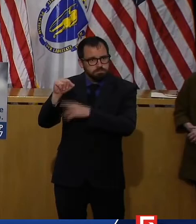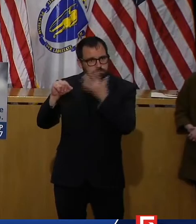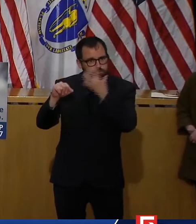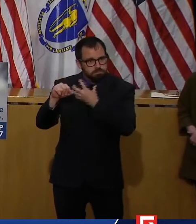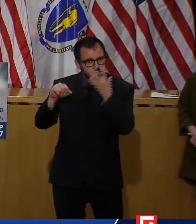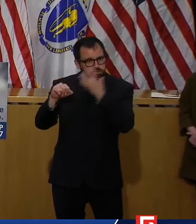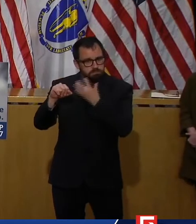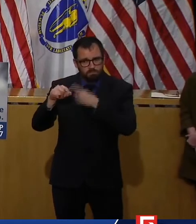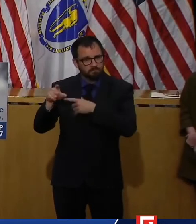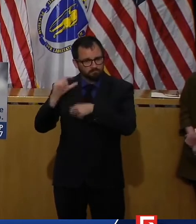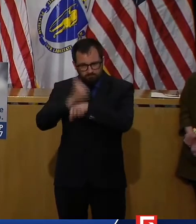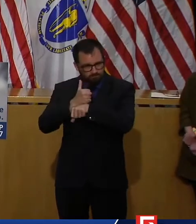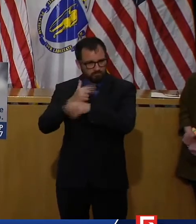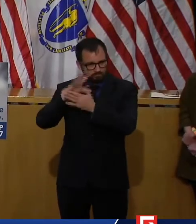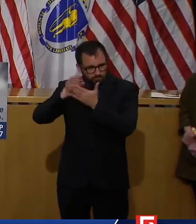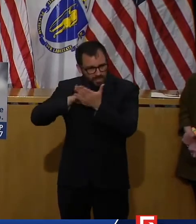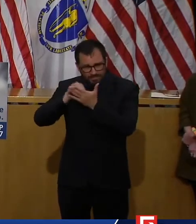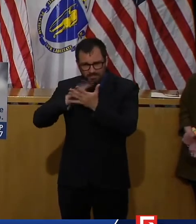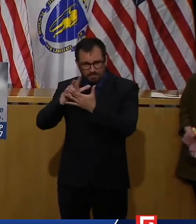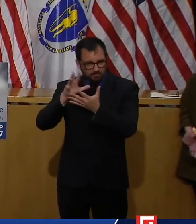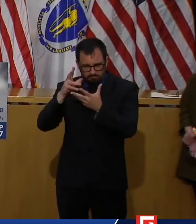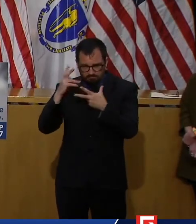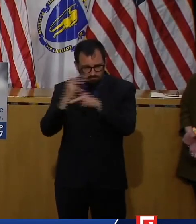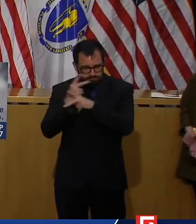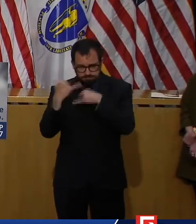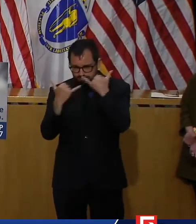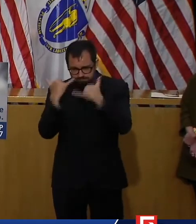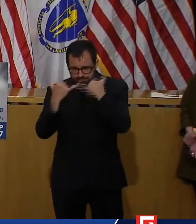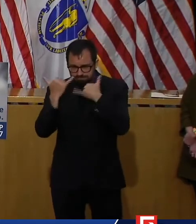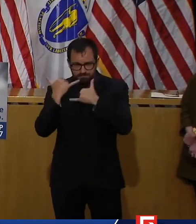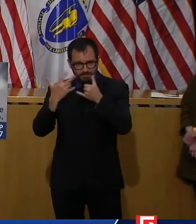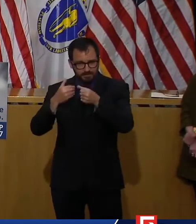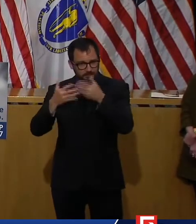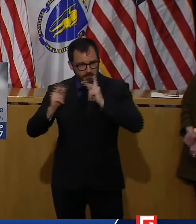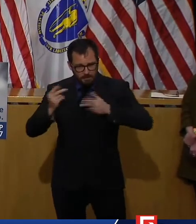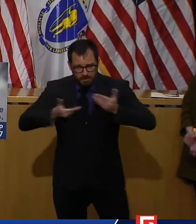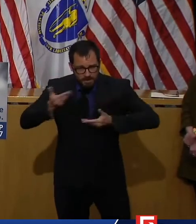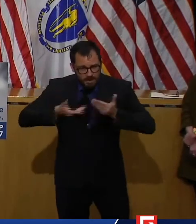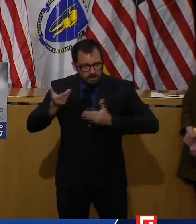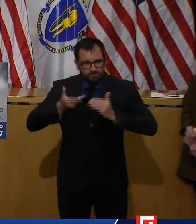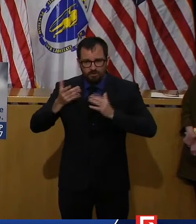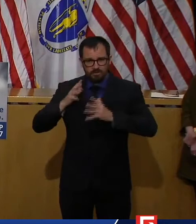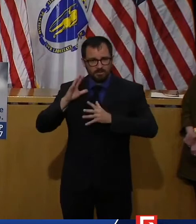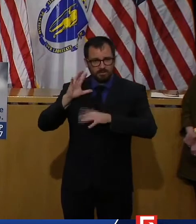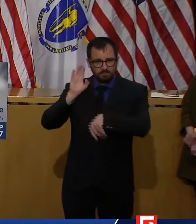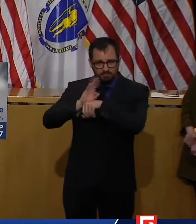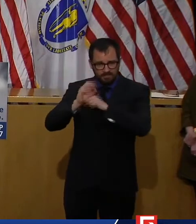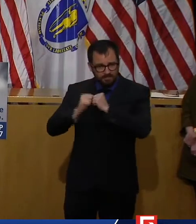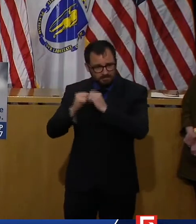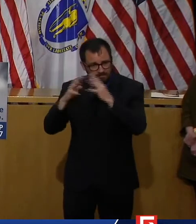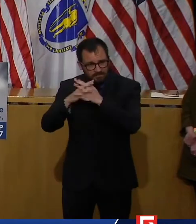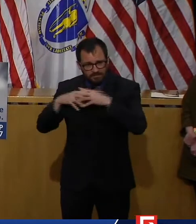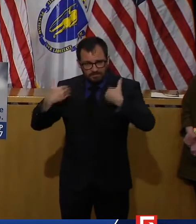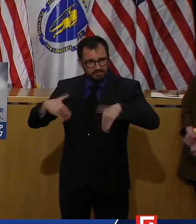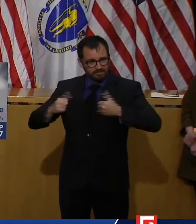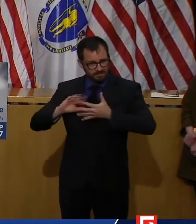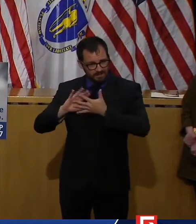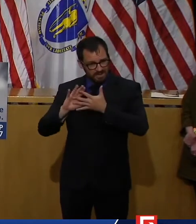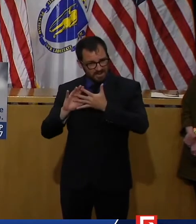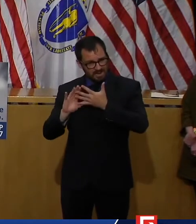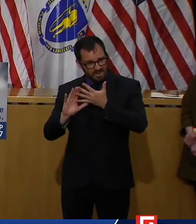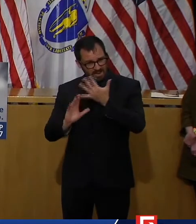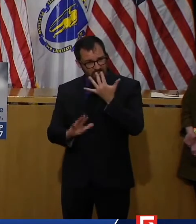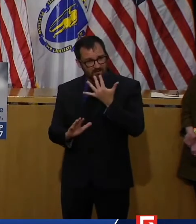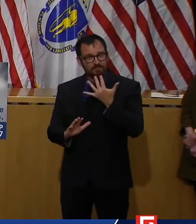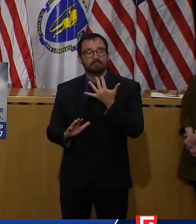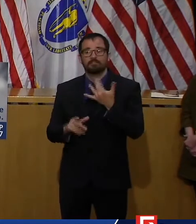can scale to enormous size and feed data into the state's public health system at Maven so that they can